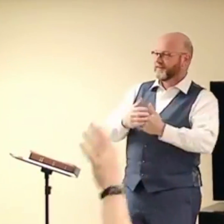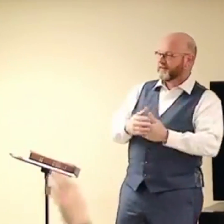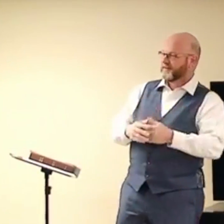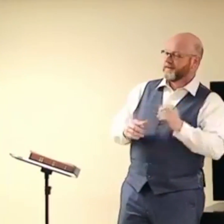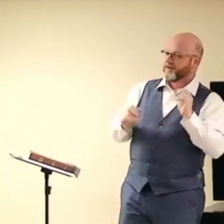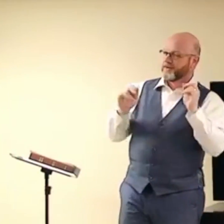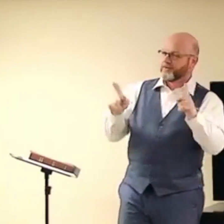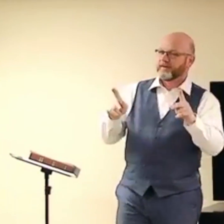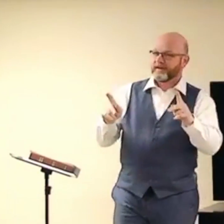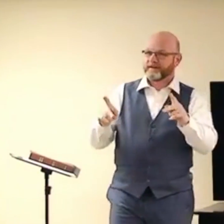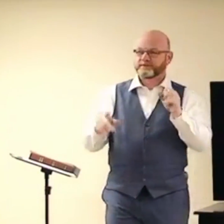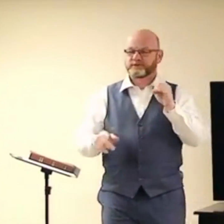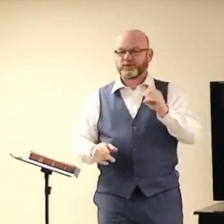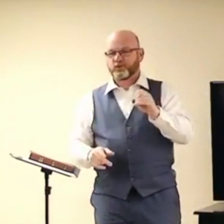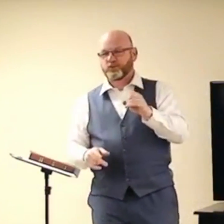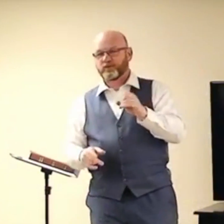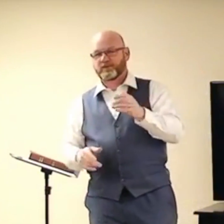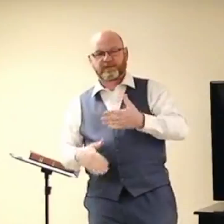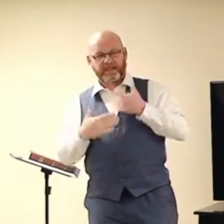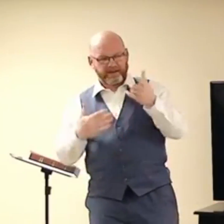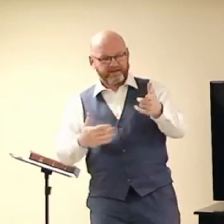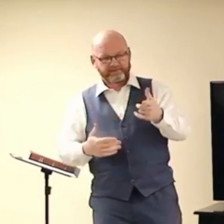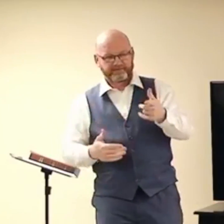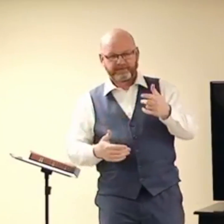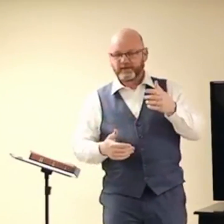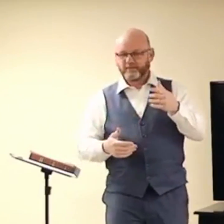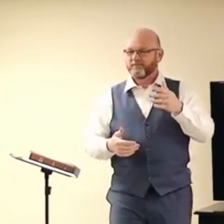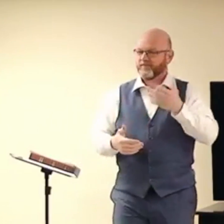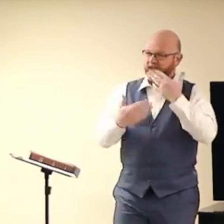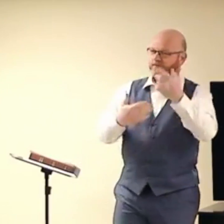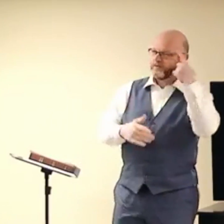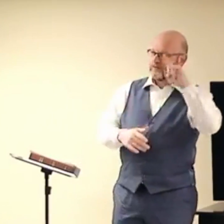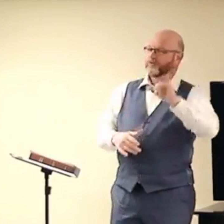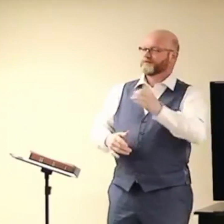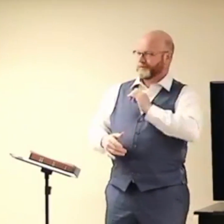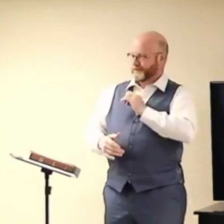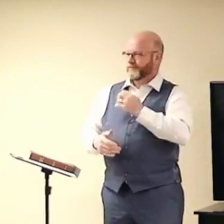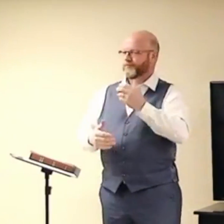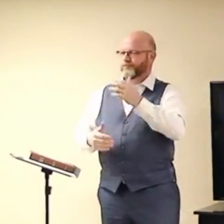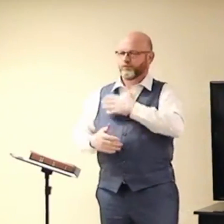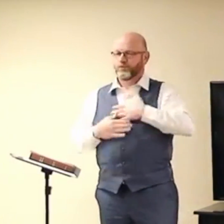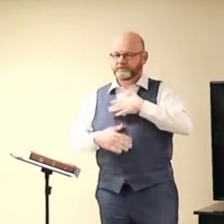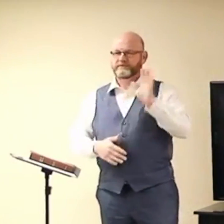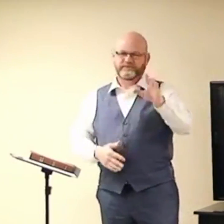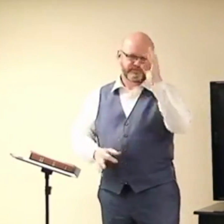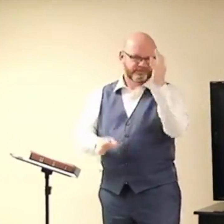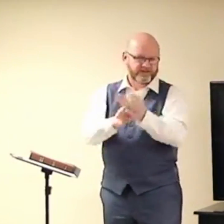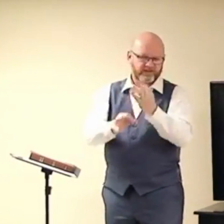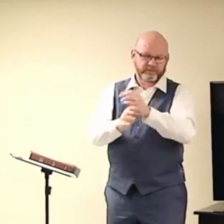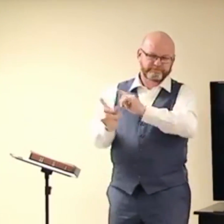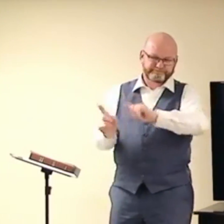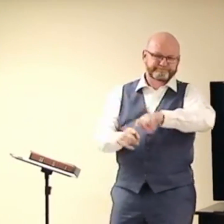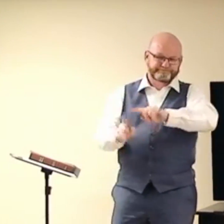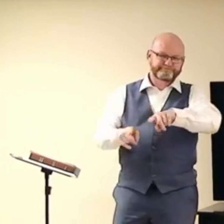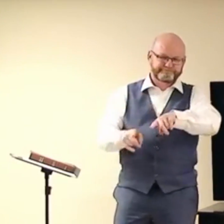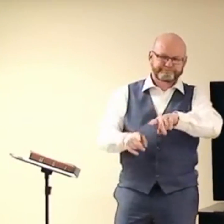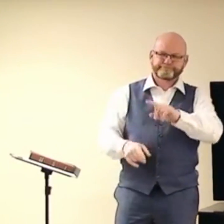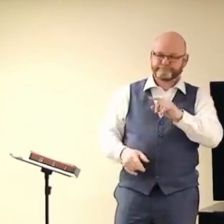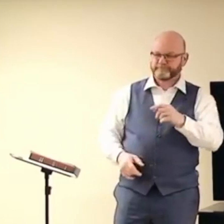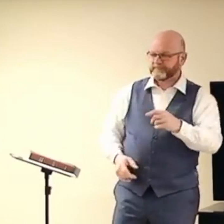Thanks, everyone. Jerry says. So, a happy birthday to Jerry. Hope you have a